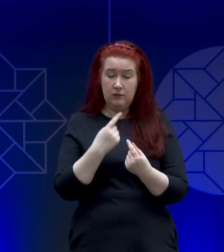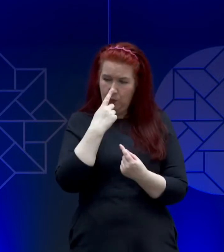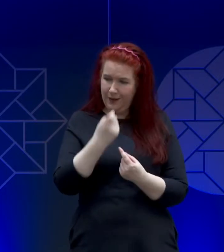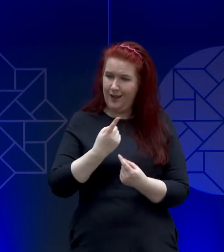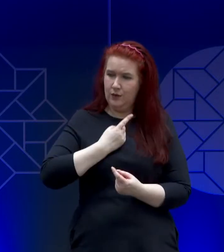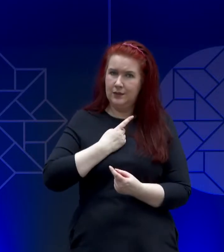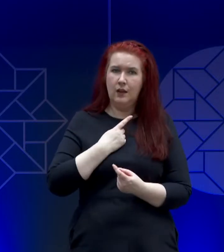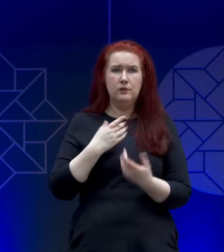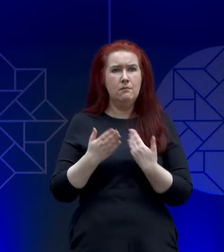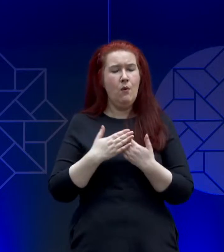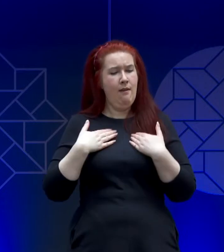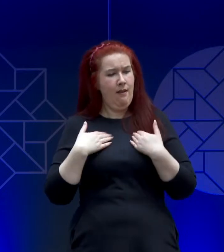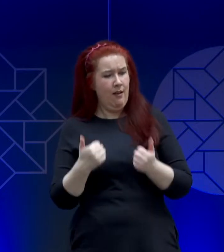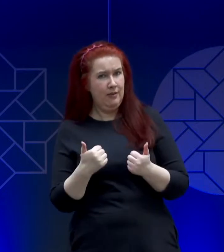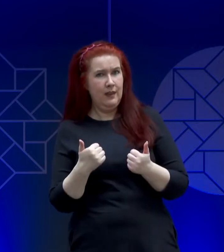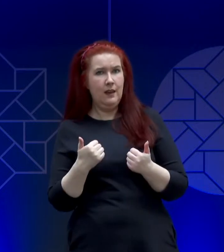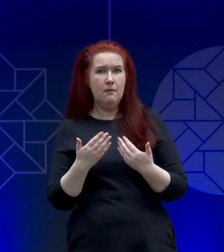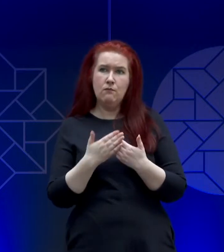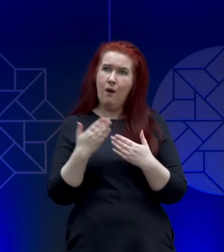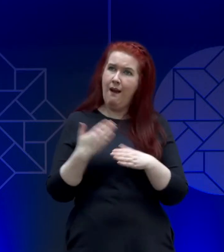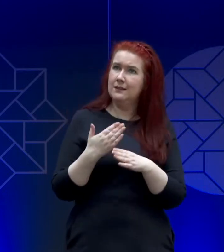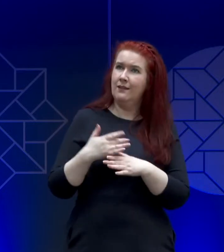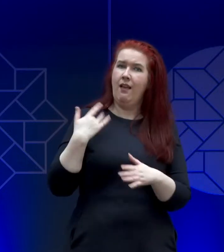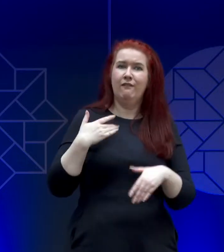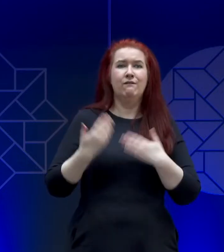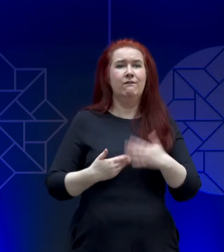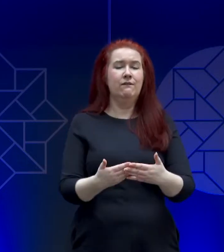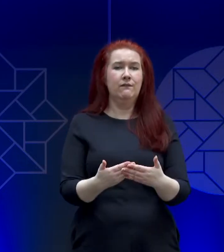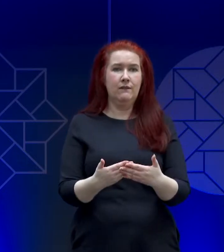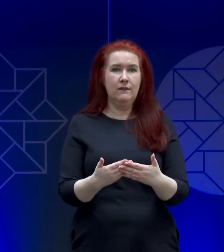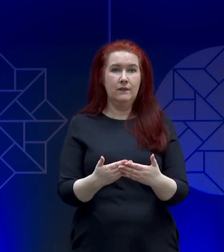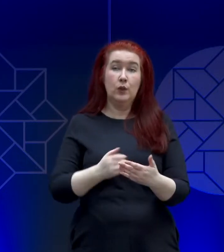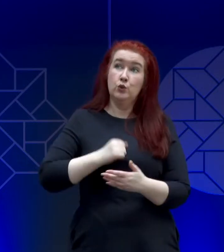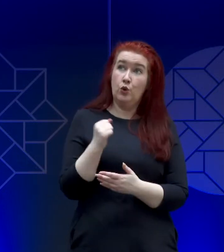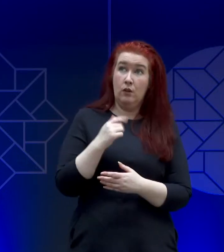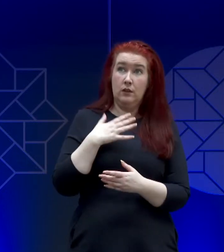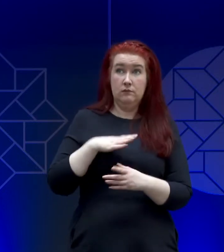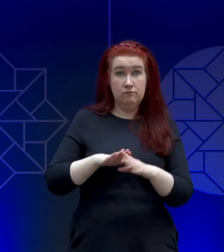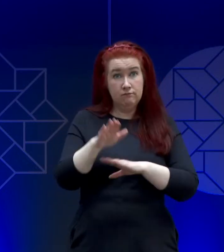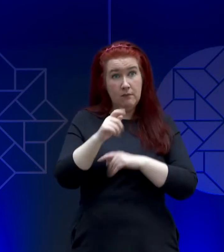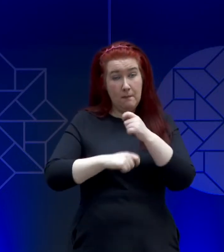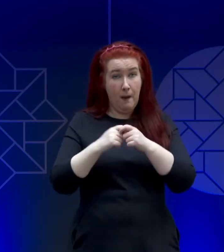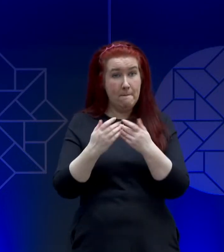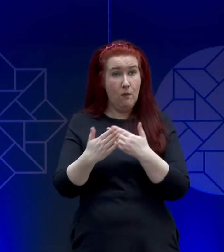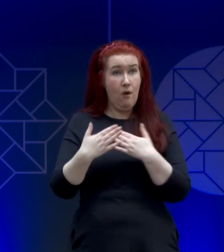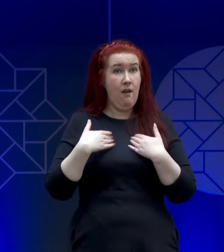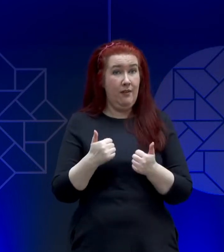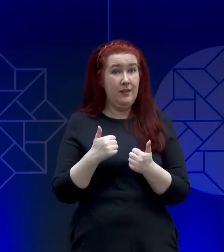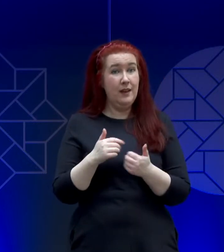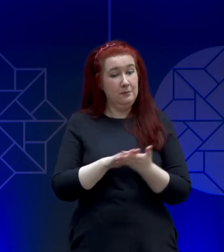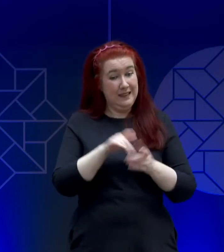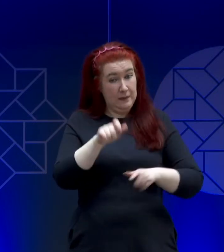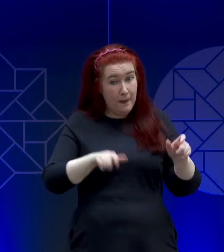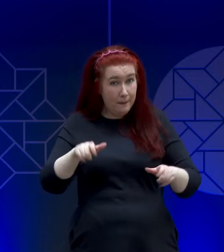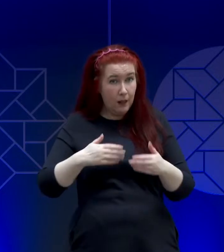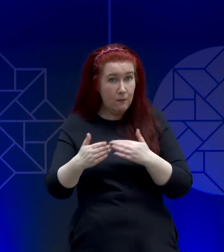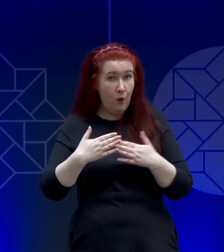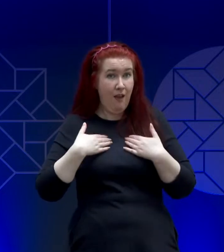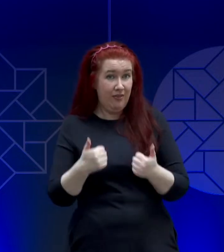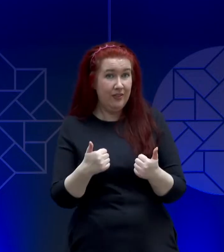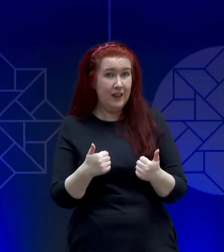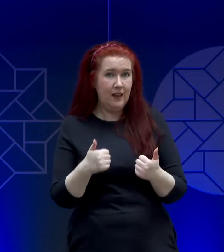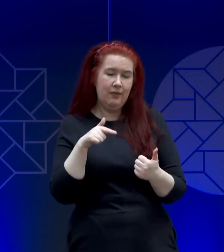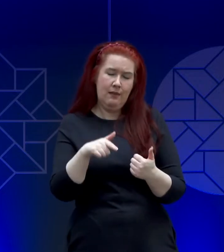more active lives. Have no doubt, a healthier Scotland, and that means healthier Scots, is an